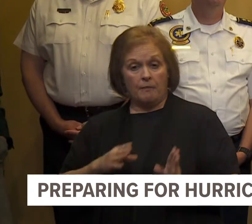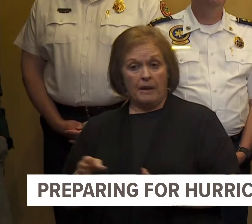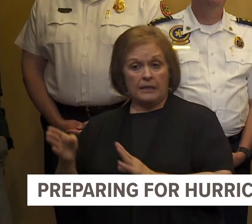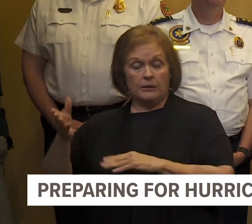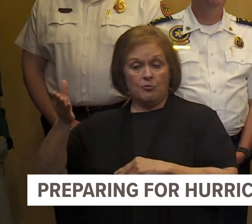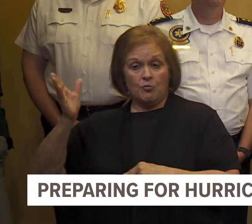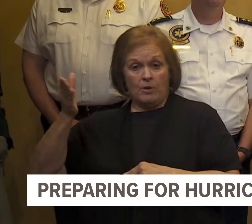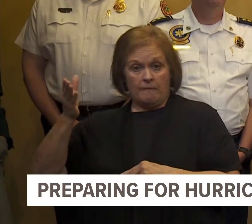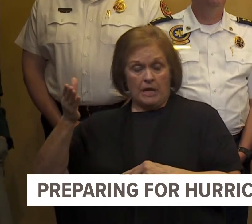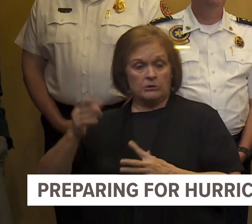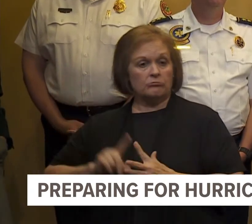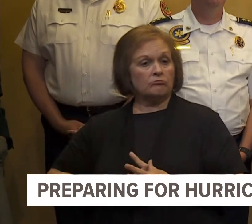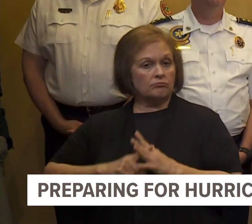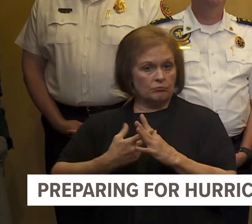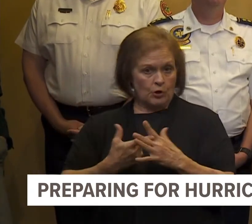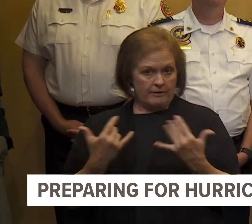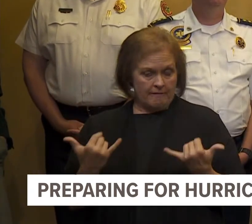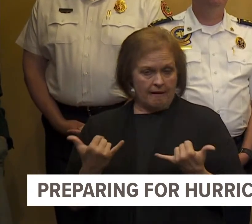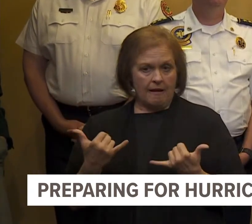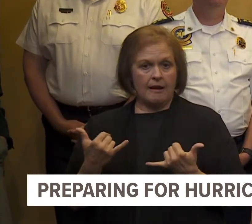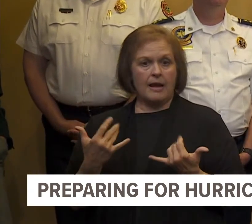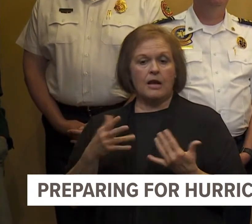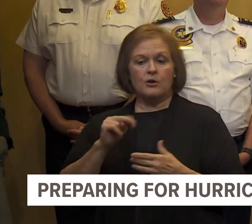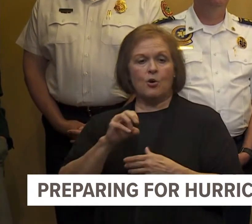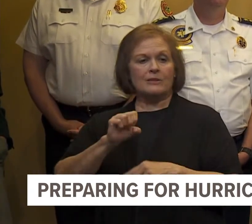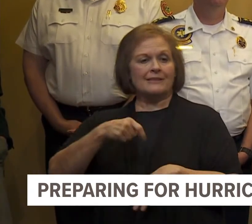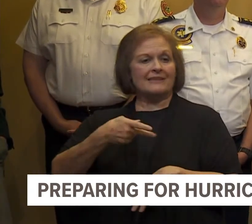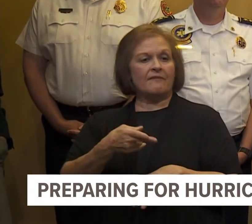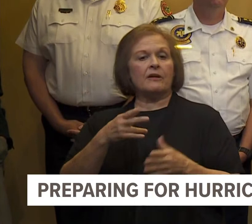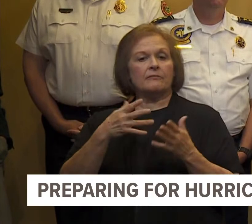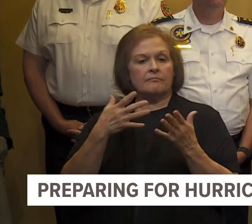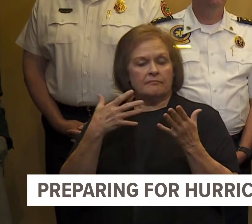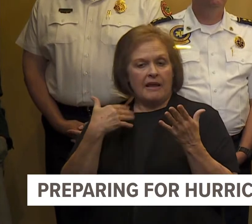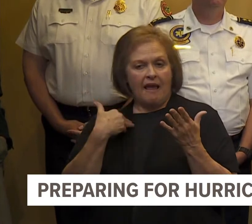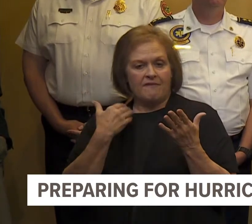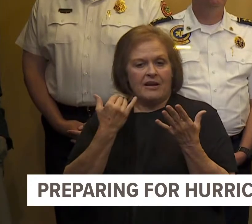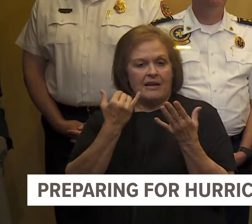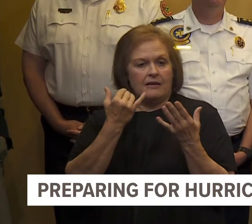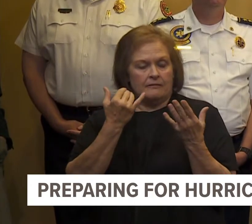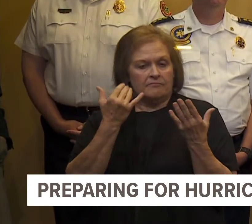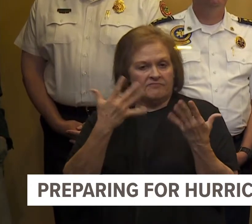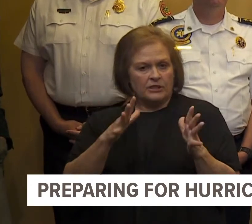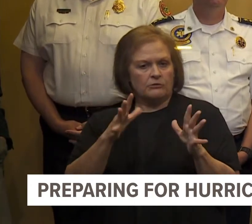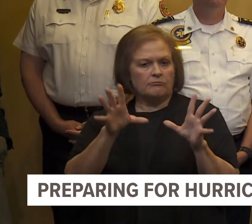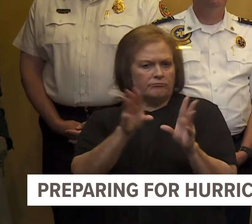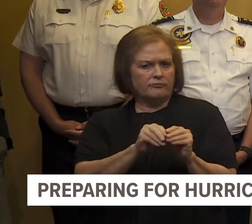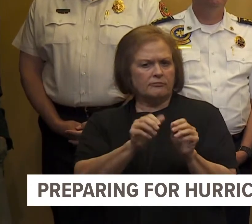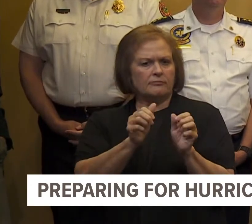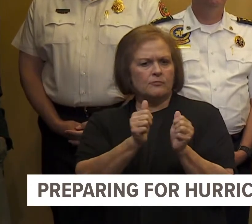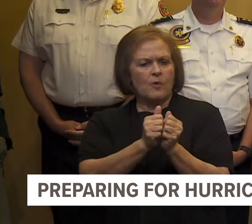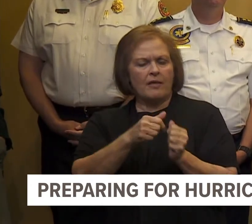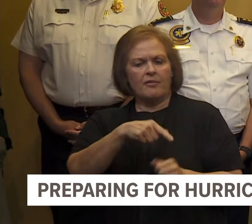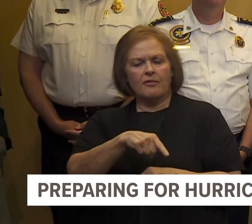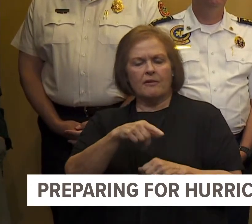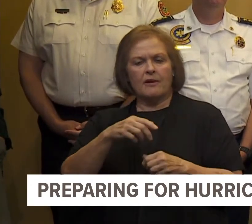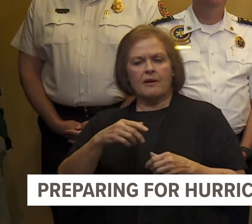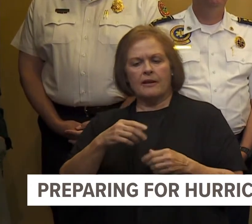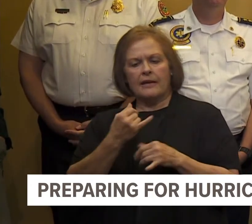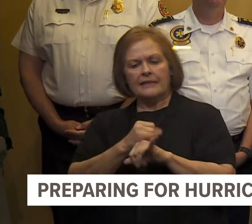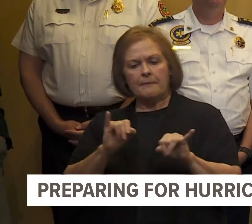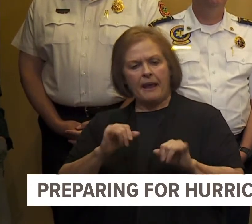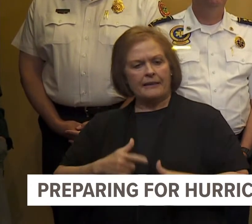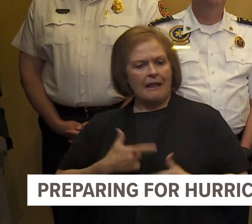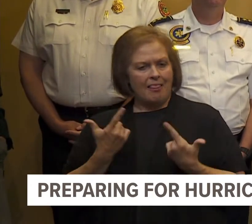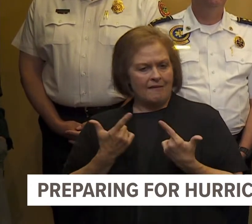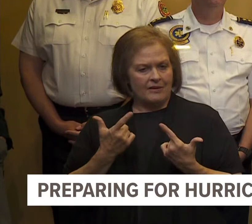preparedness presentations are underway. NOSEP has been focused on independent living facilities with the health department and RTA, and you're going to hear more